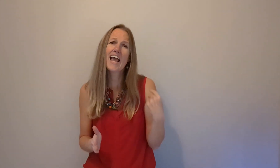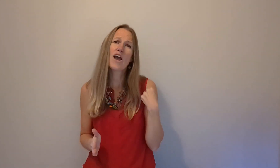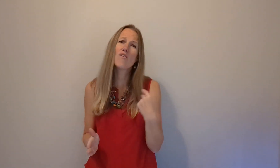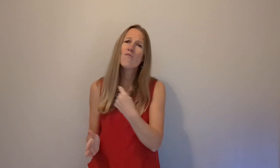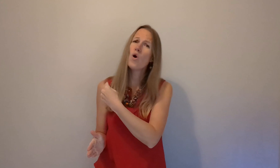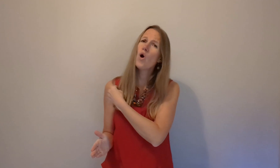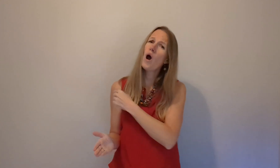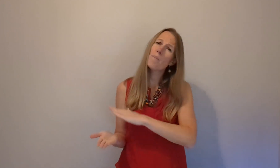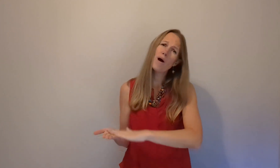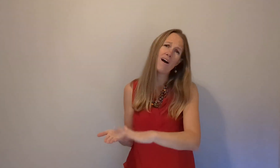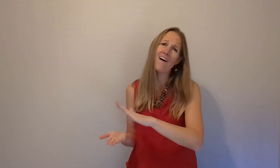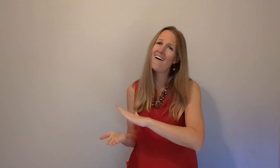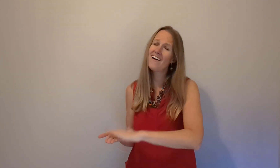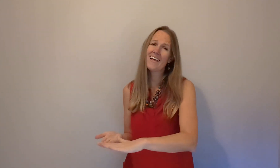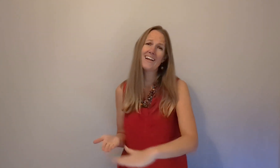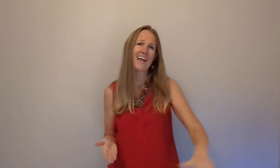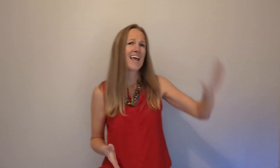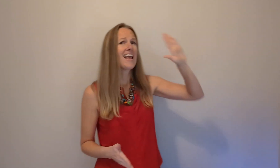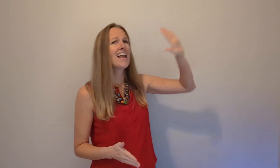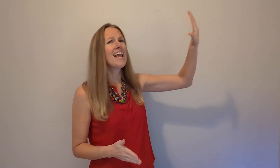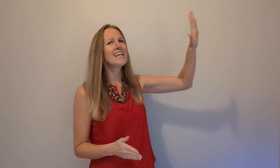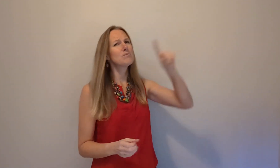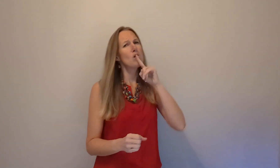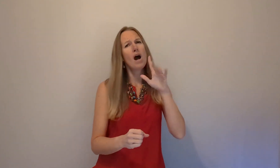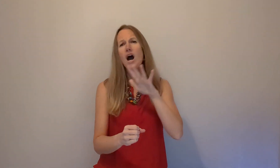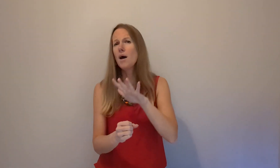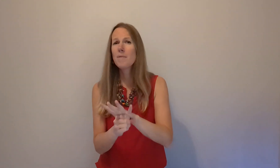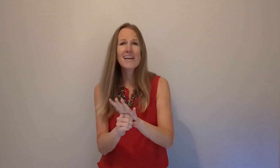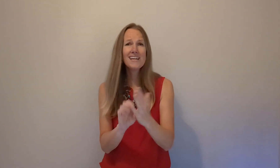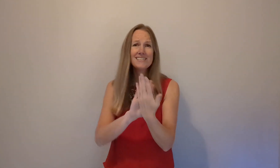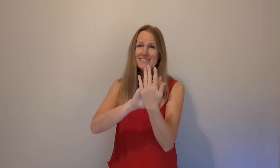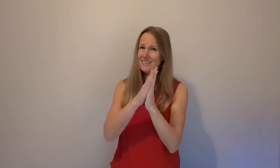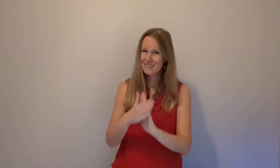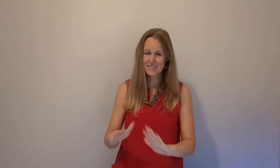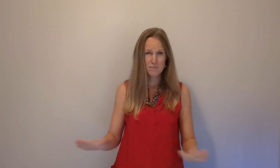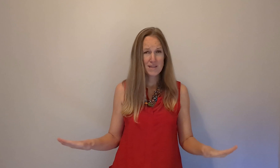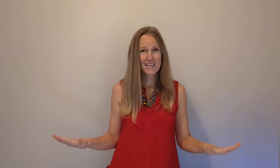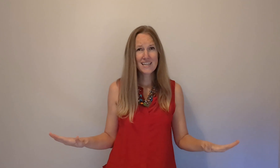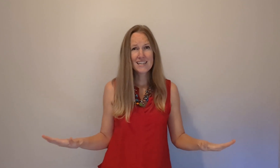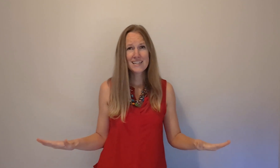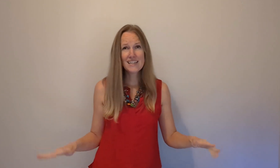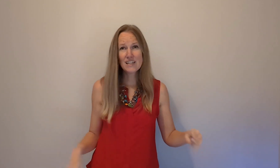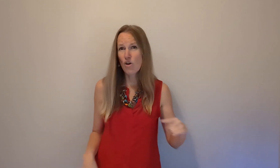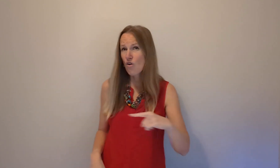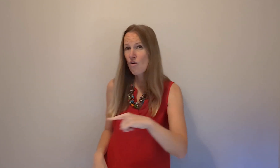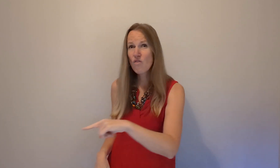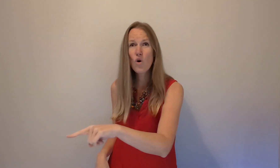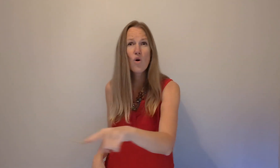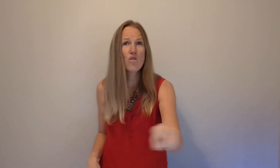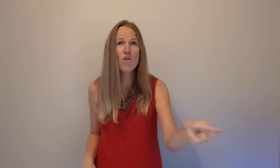slain for our pardon. His promise is peace for